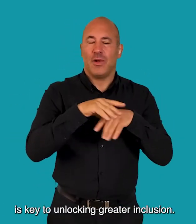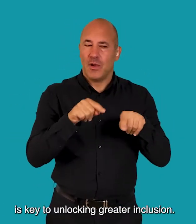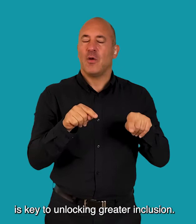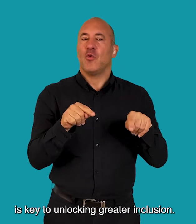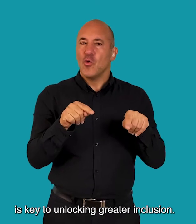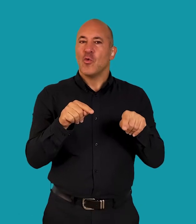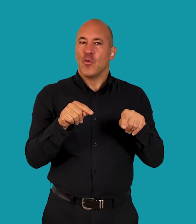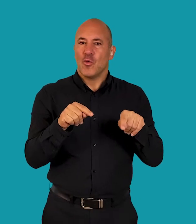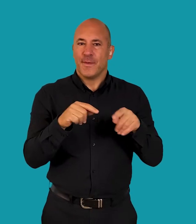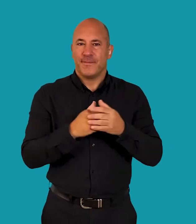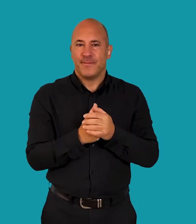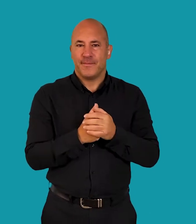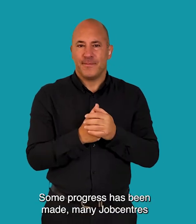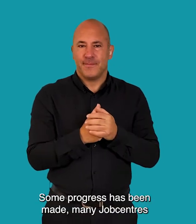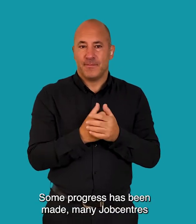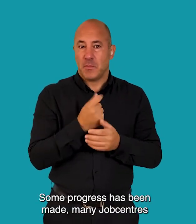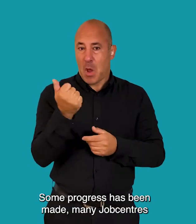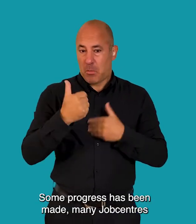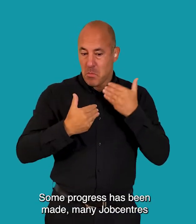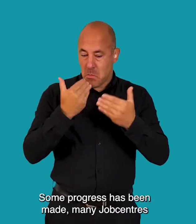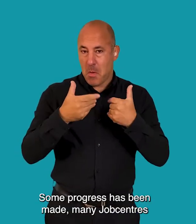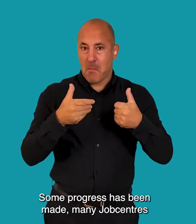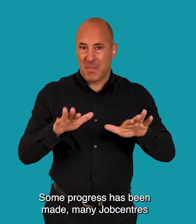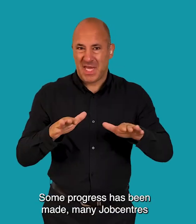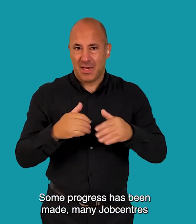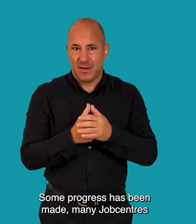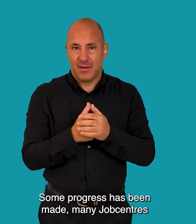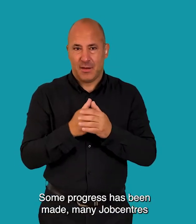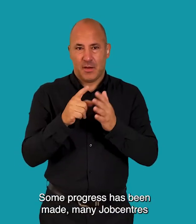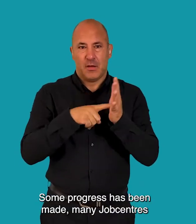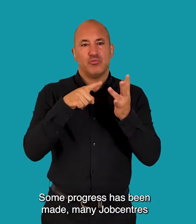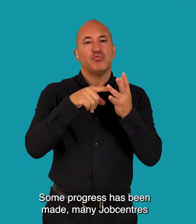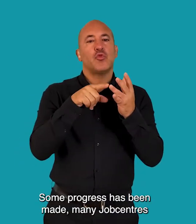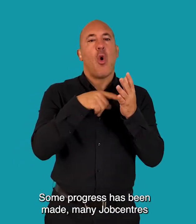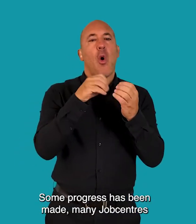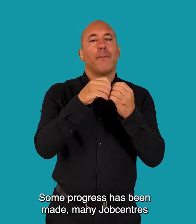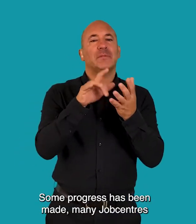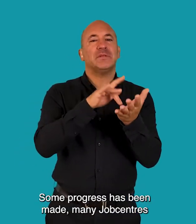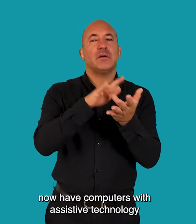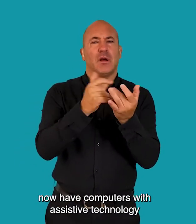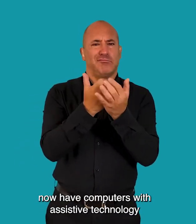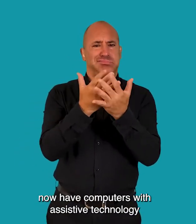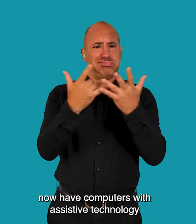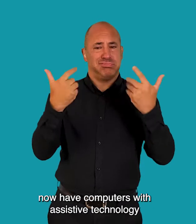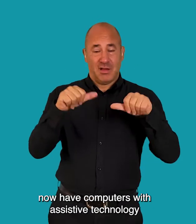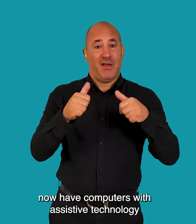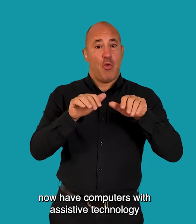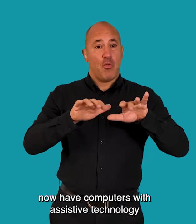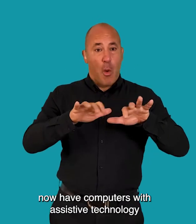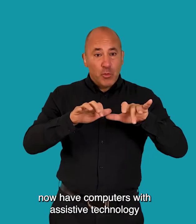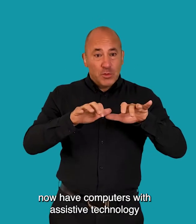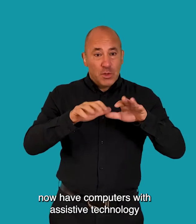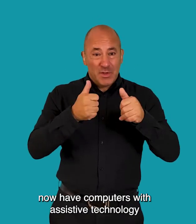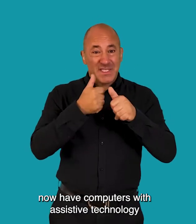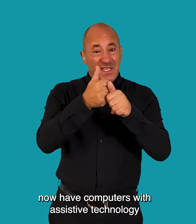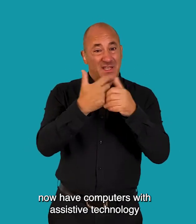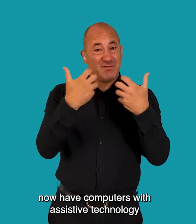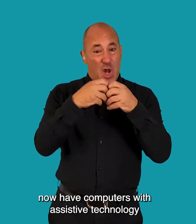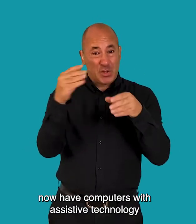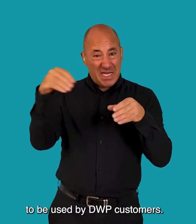inclusion. Some progress has been made. Many job centres now have computers with assistive technology to be